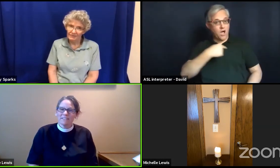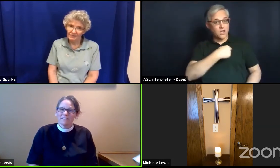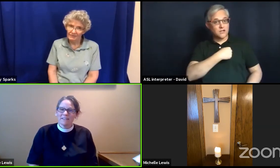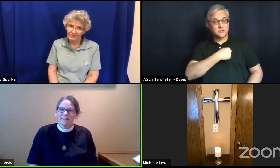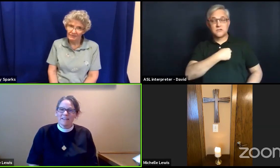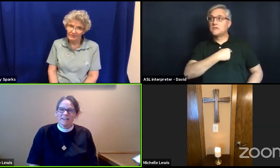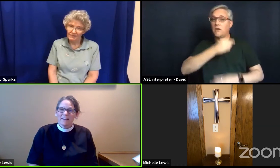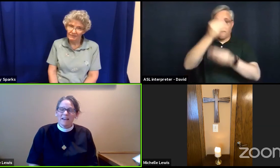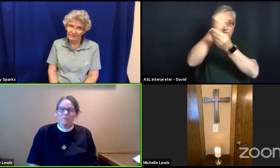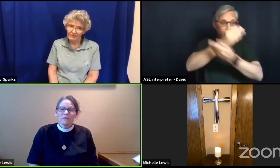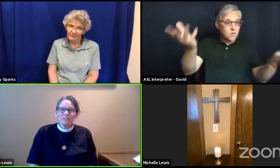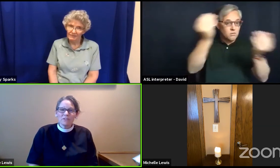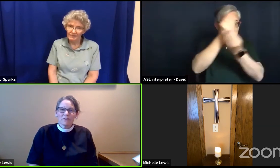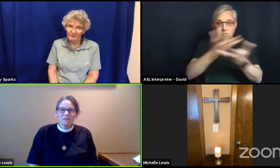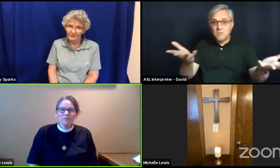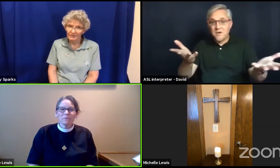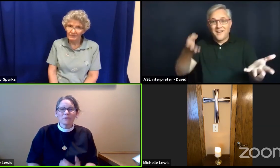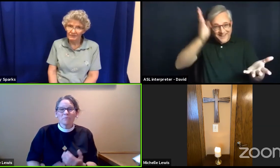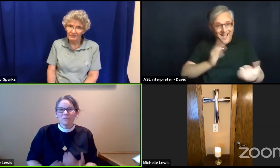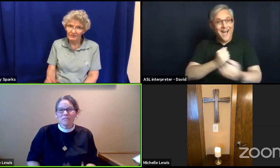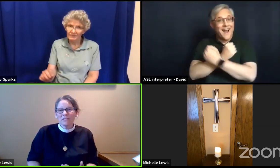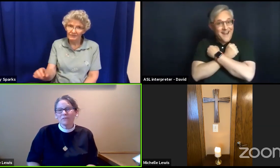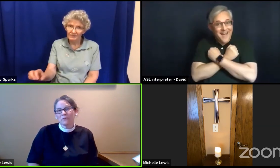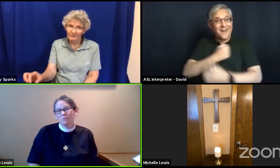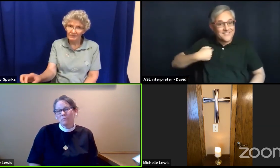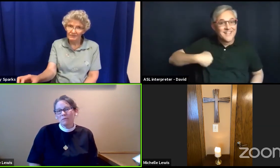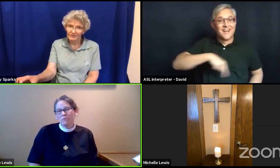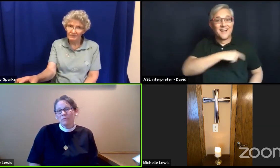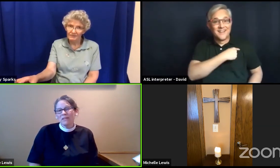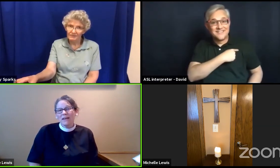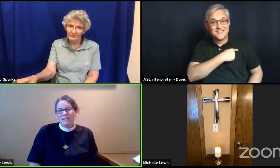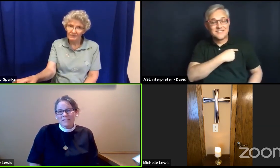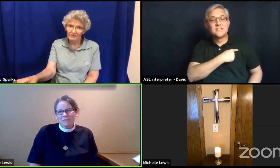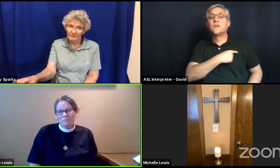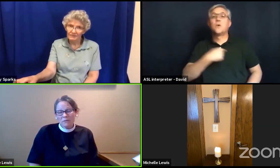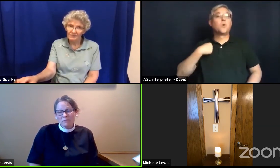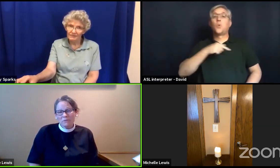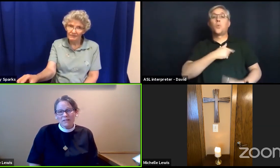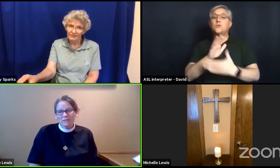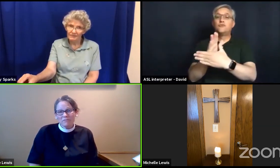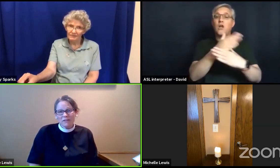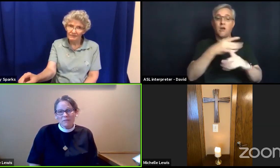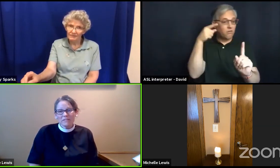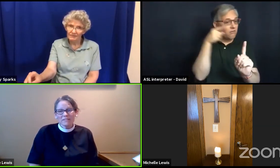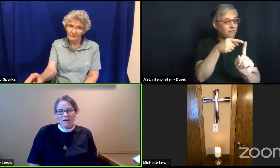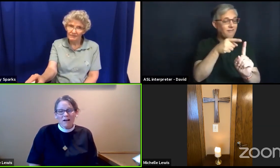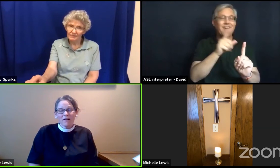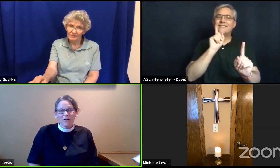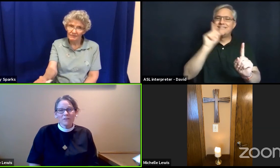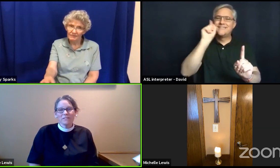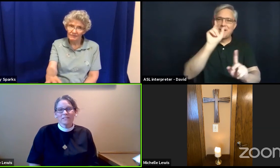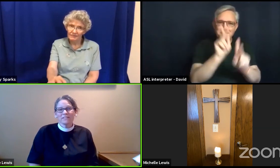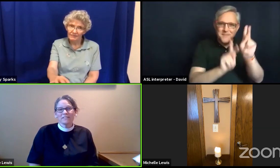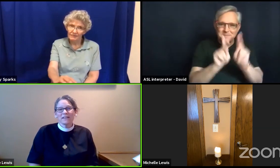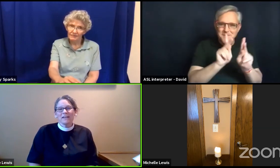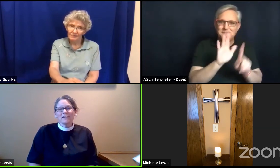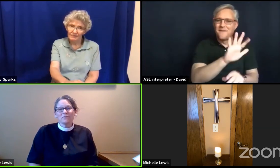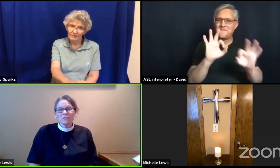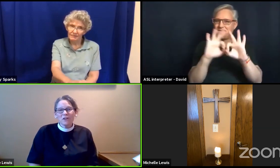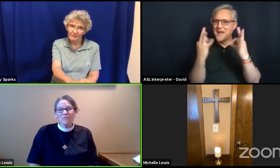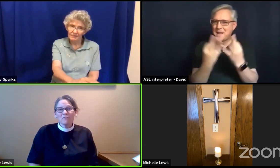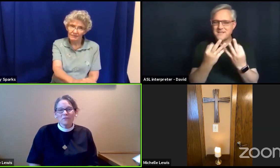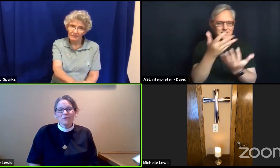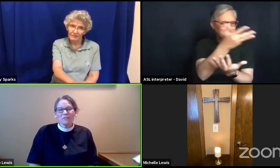us. And we share that good news with a particular group of people, with deaf people and their families. God calls us